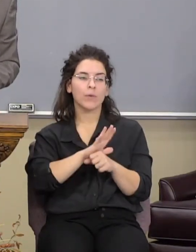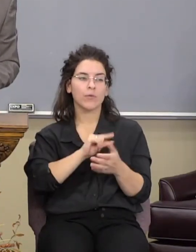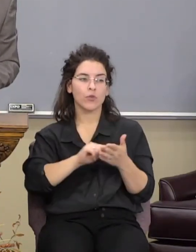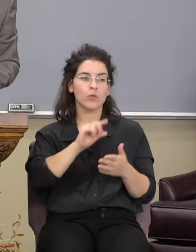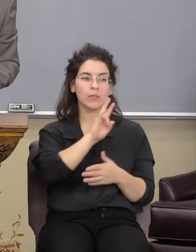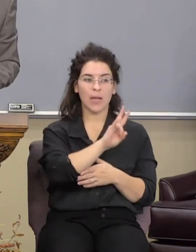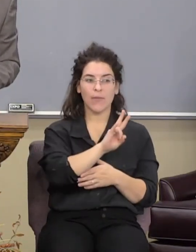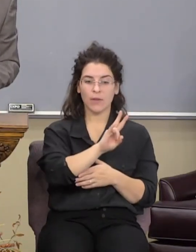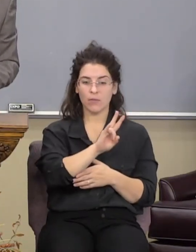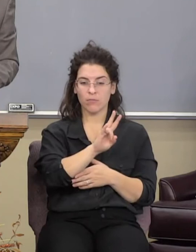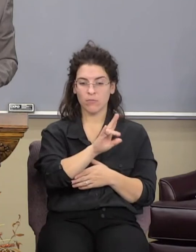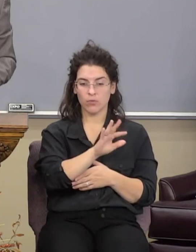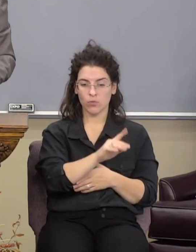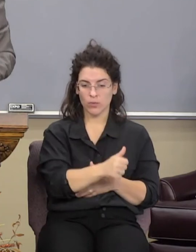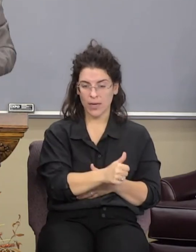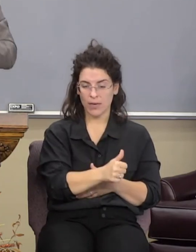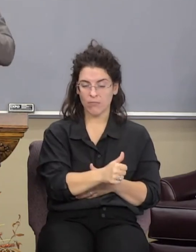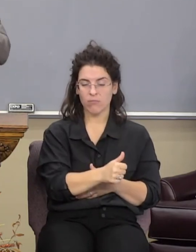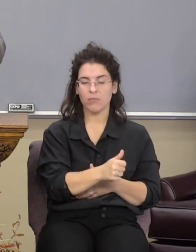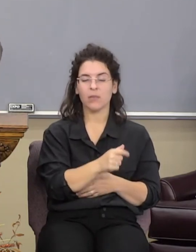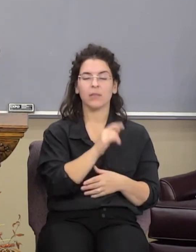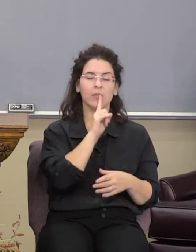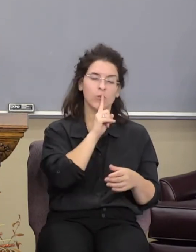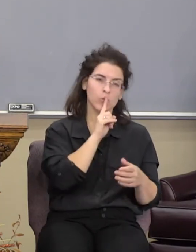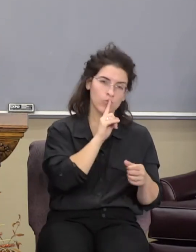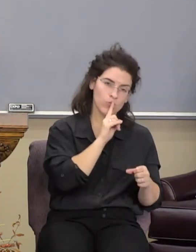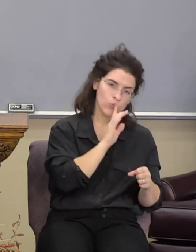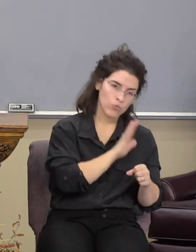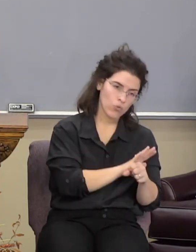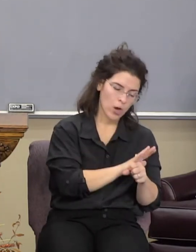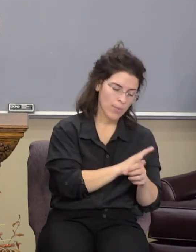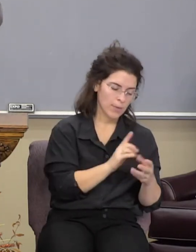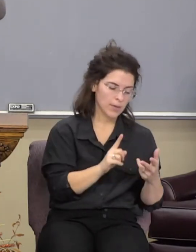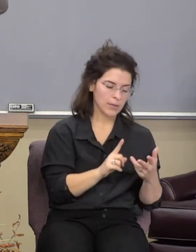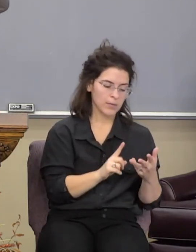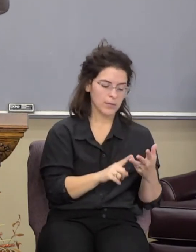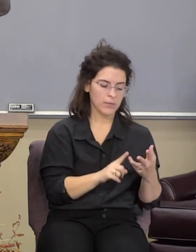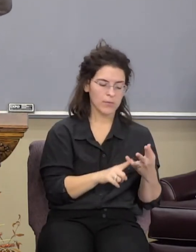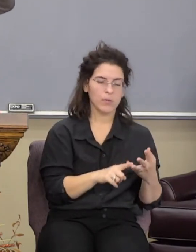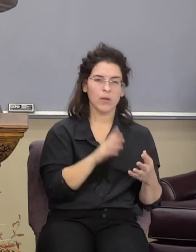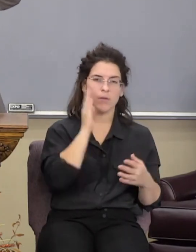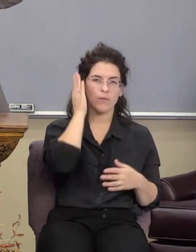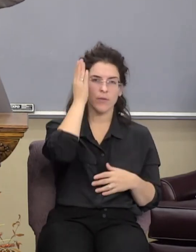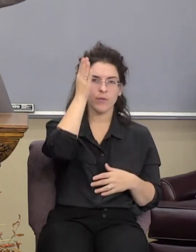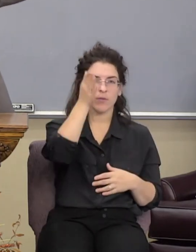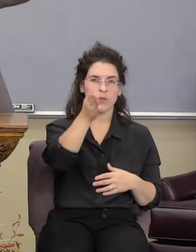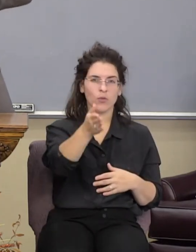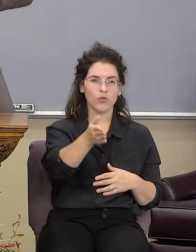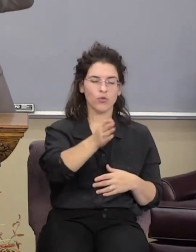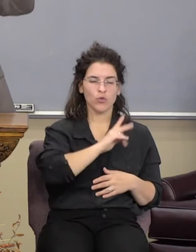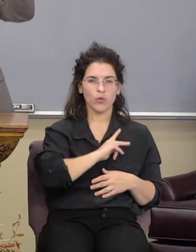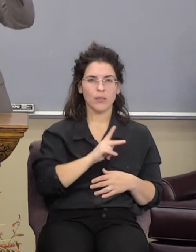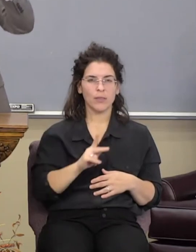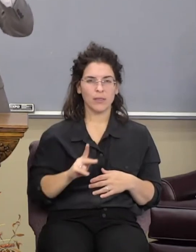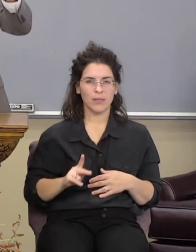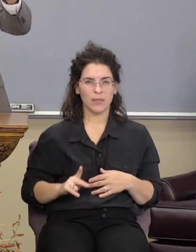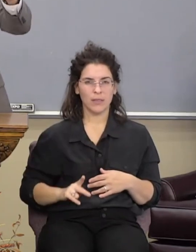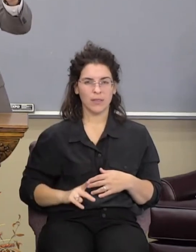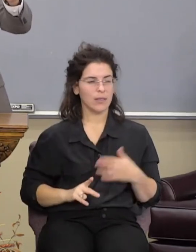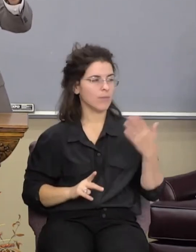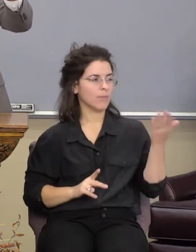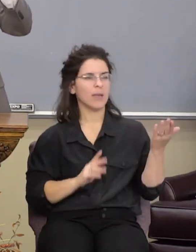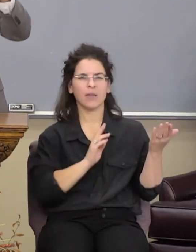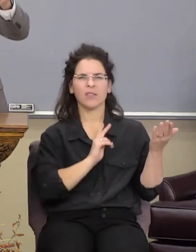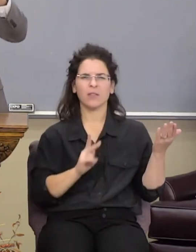through verse 10 is the promise of this future king and his